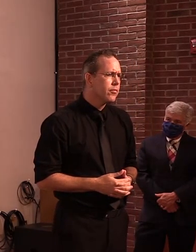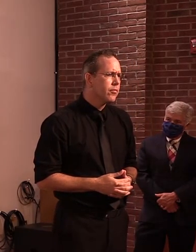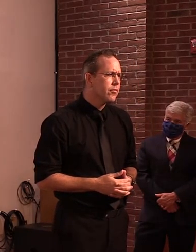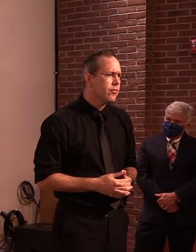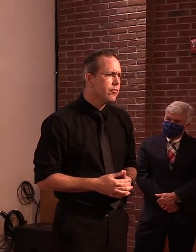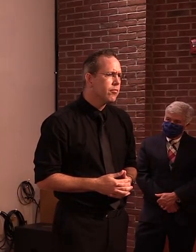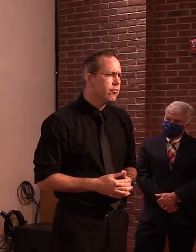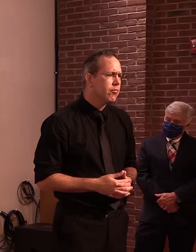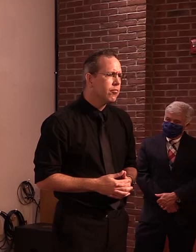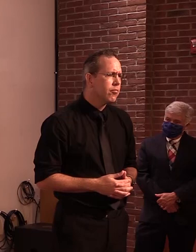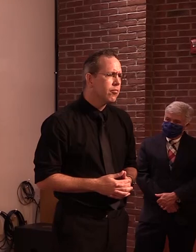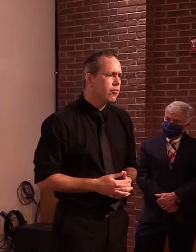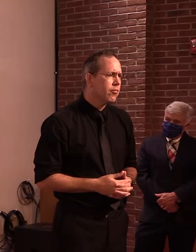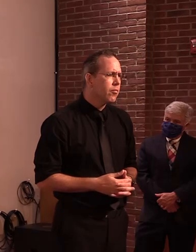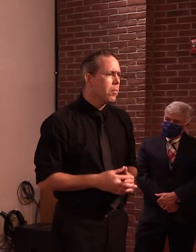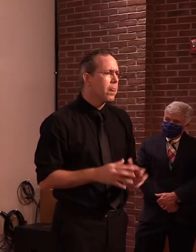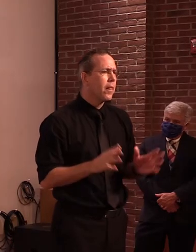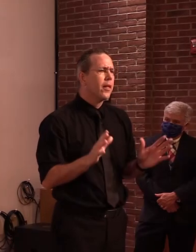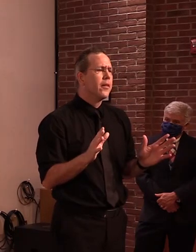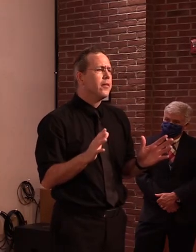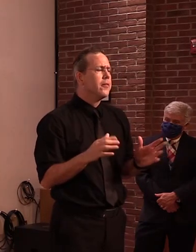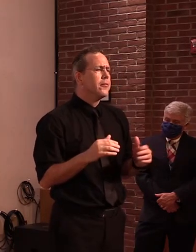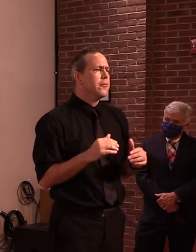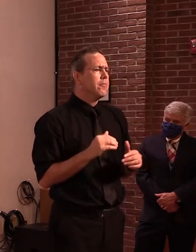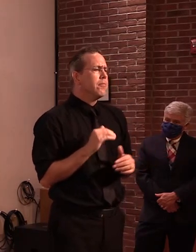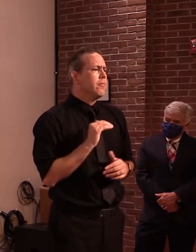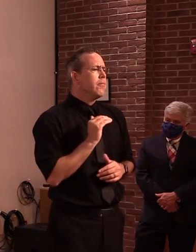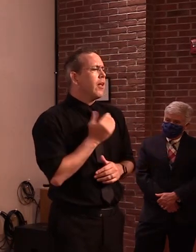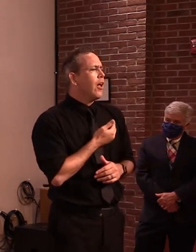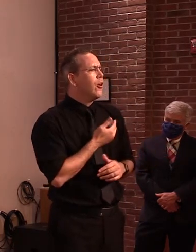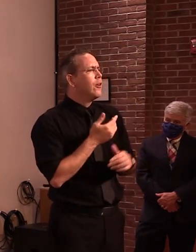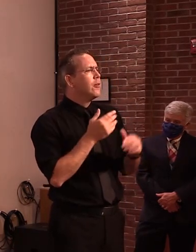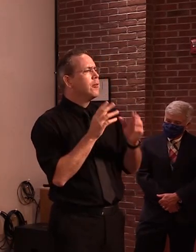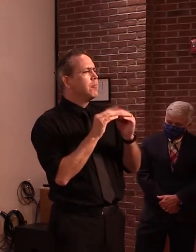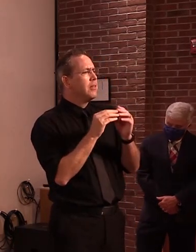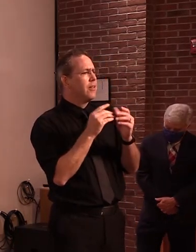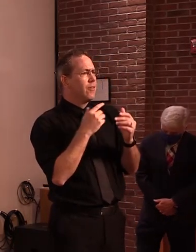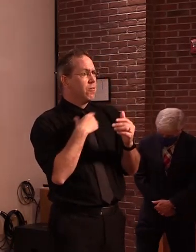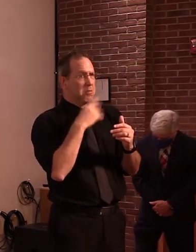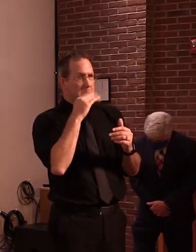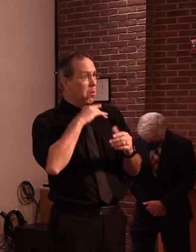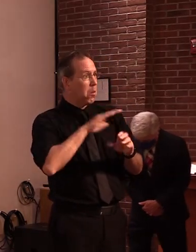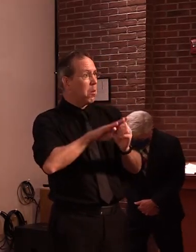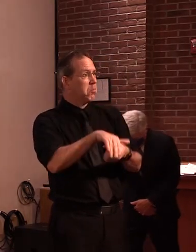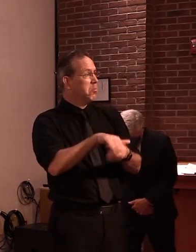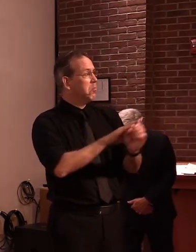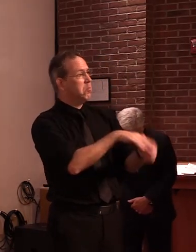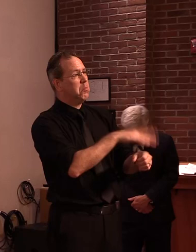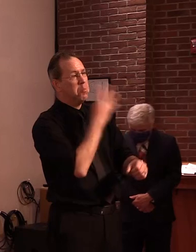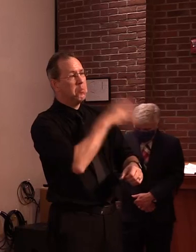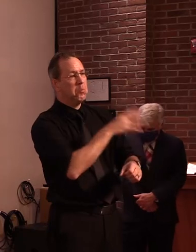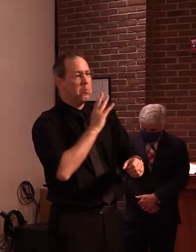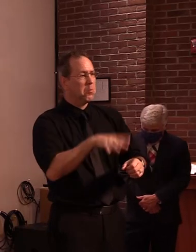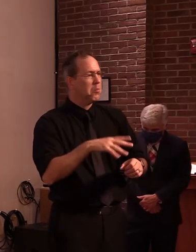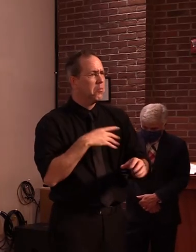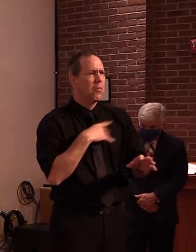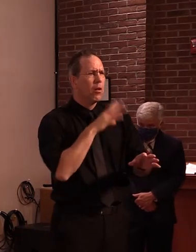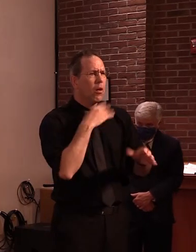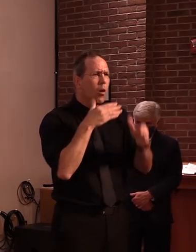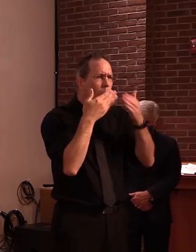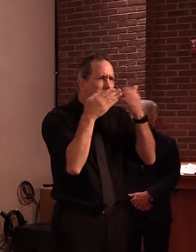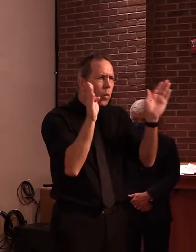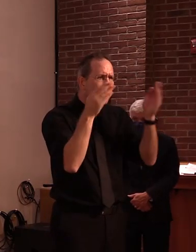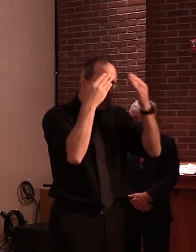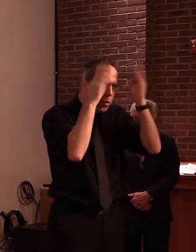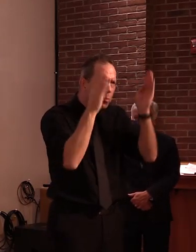there's open dialogue amongst all of us, presenting different facts, different considerations, but nothing is